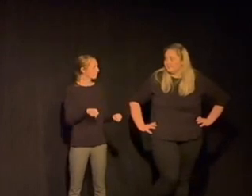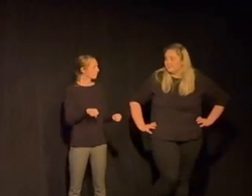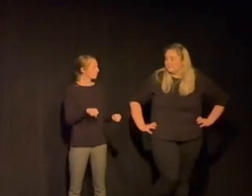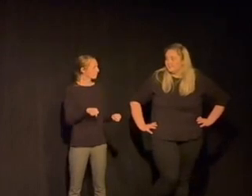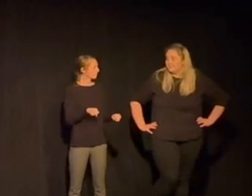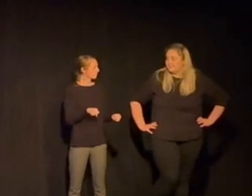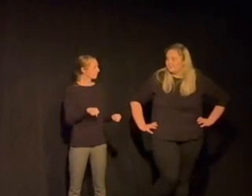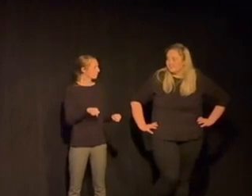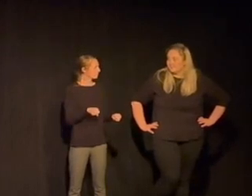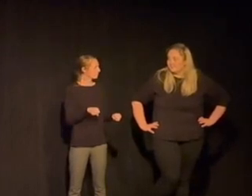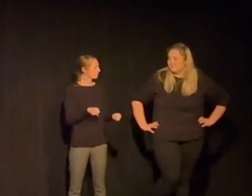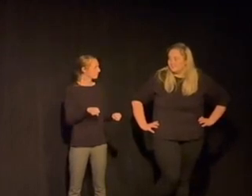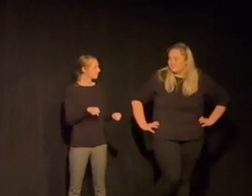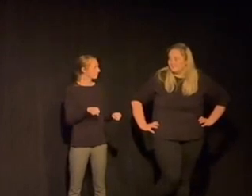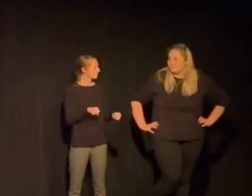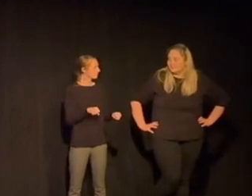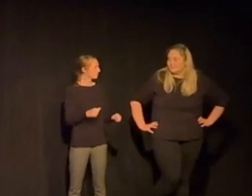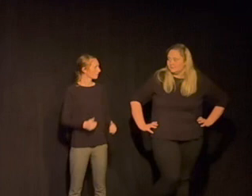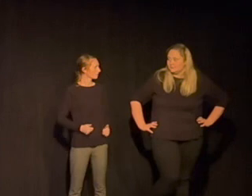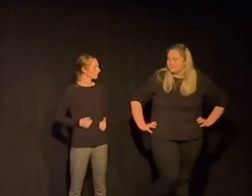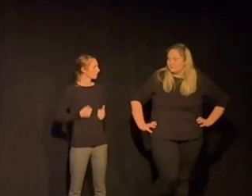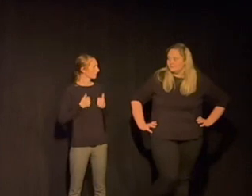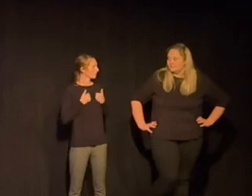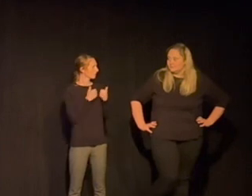Let's build a life together.